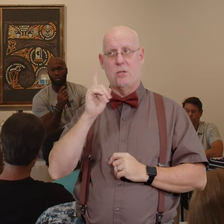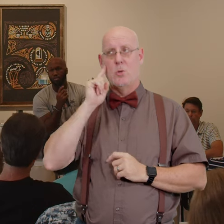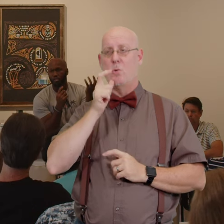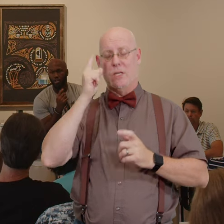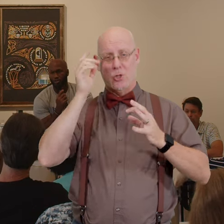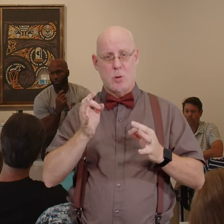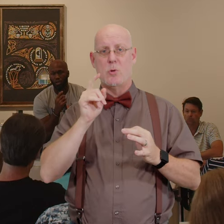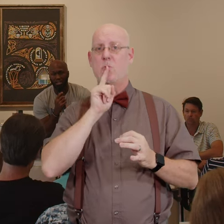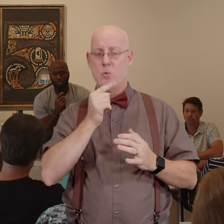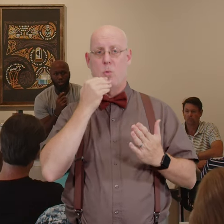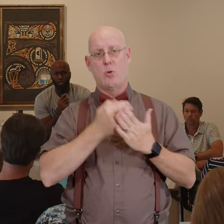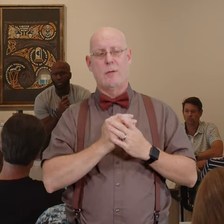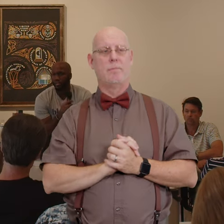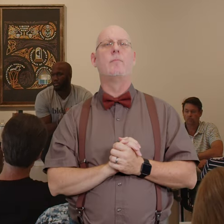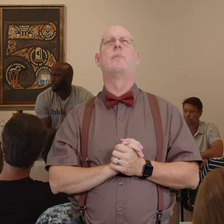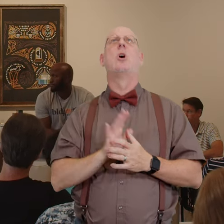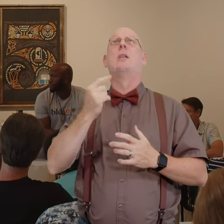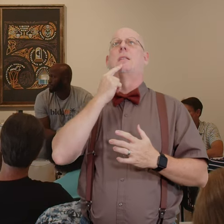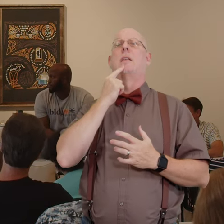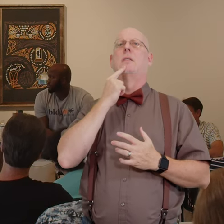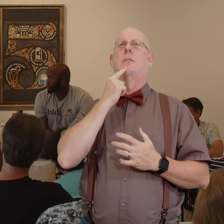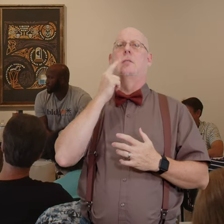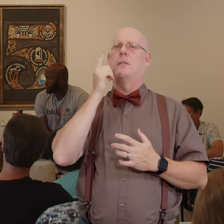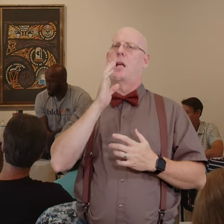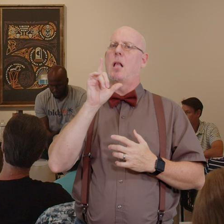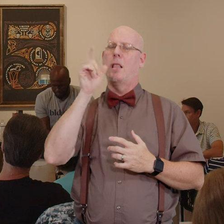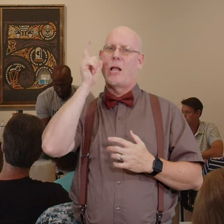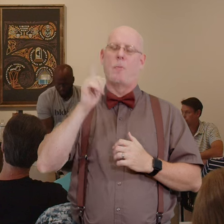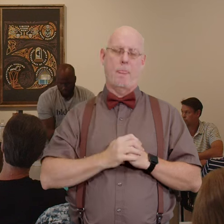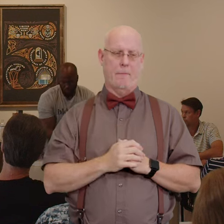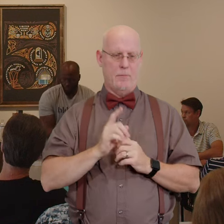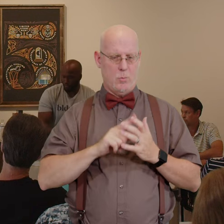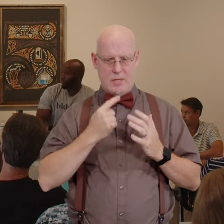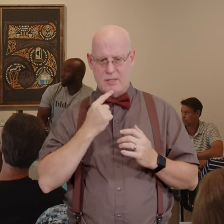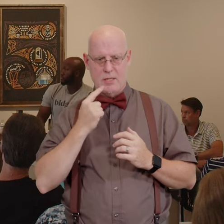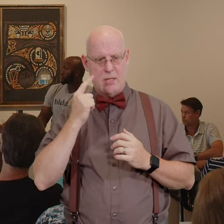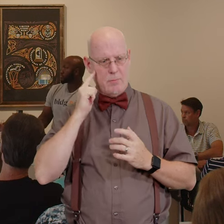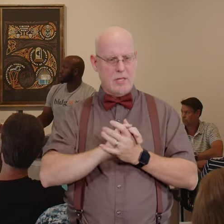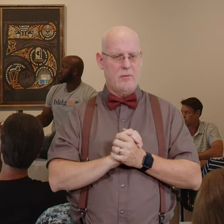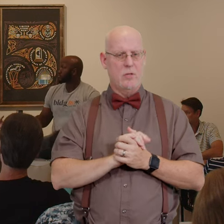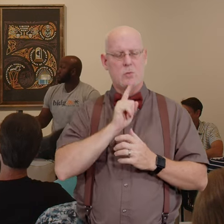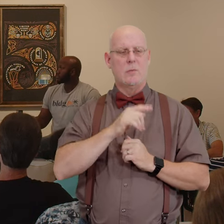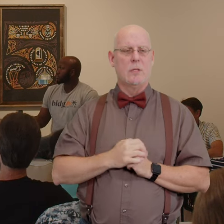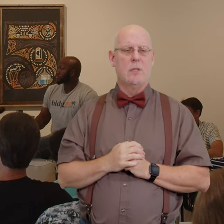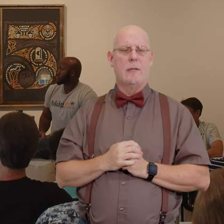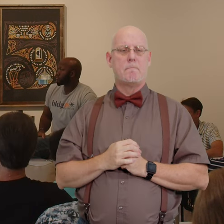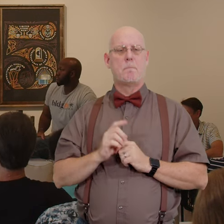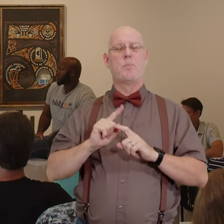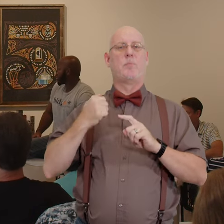one who determines truly what is good. Now, at the same time, God has made us logical creatures too. So what Sean said and what I said, I believe is